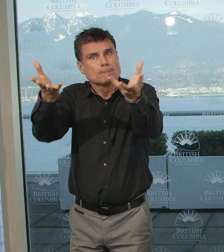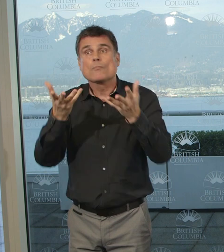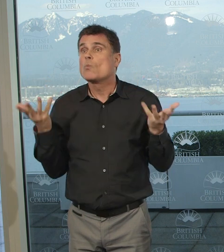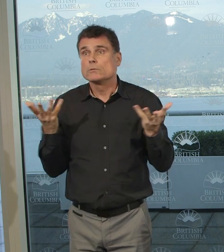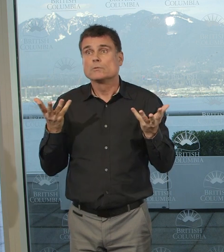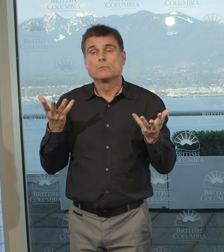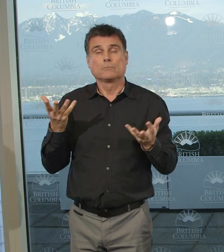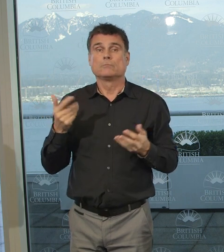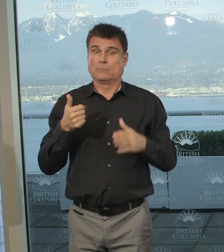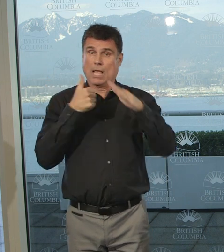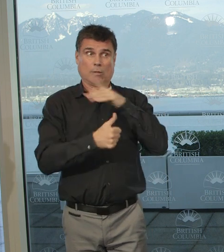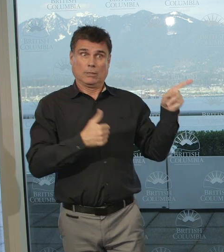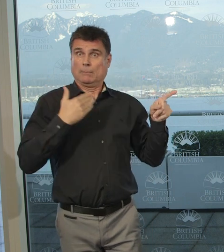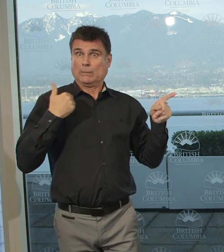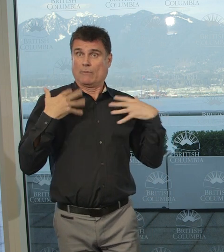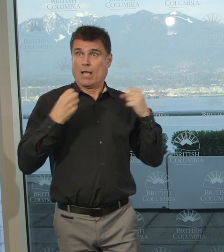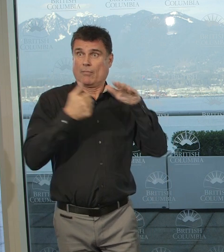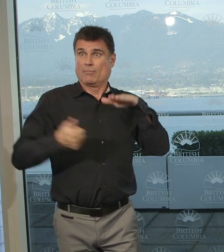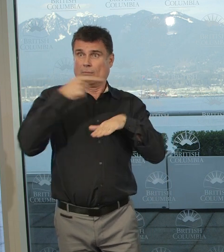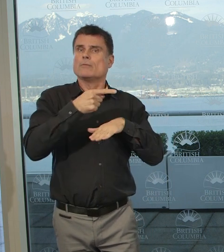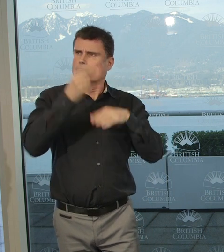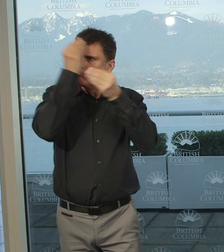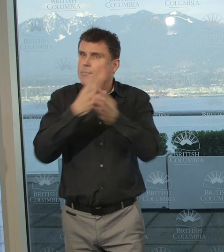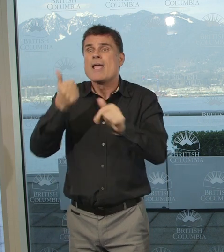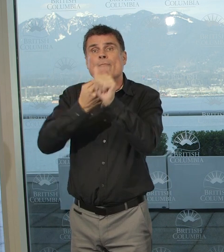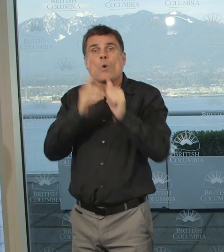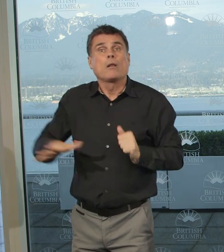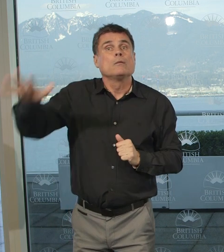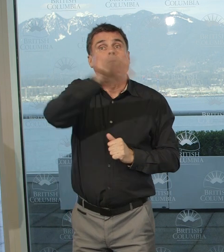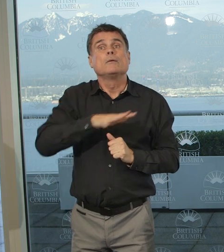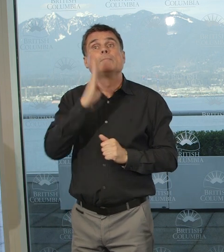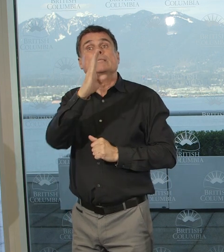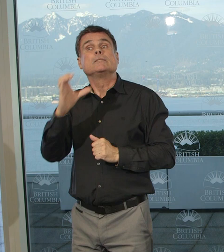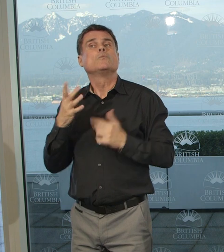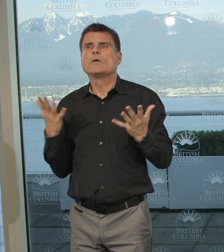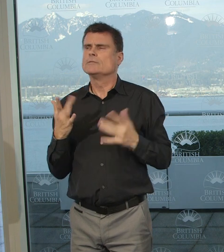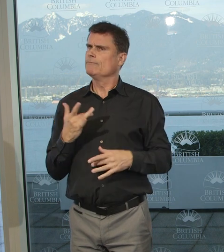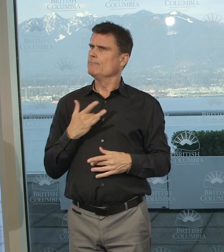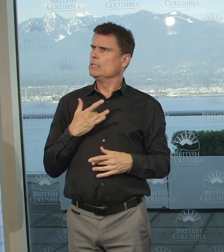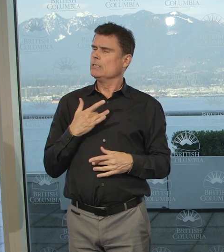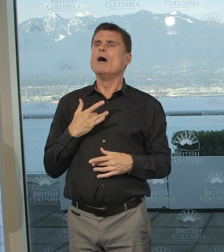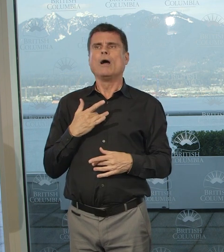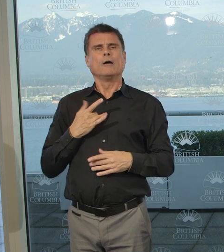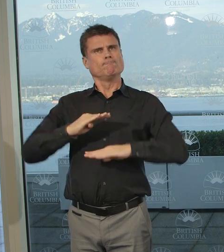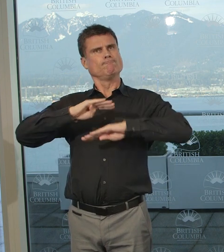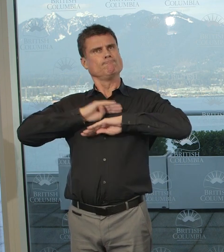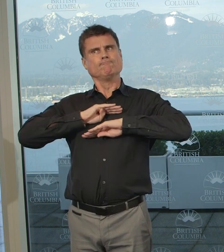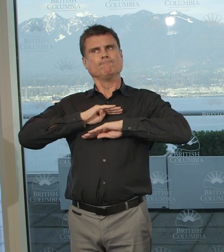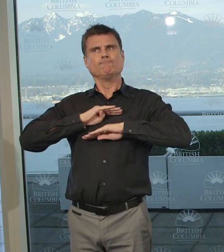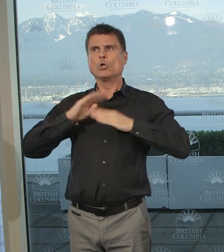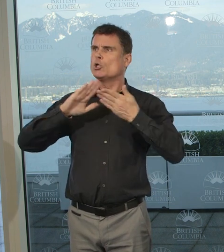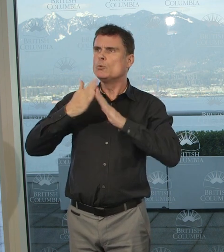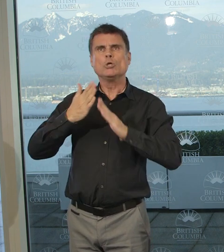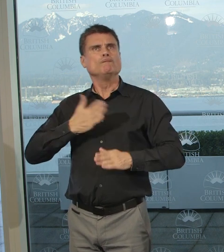very, very honored and pleased as a community for the offers of support, the offers of both financial in some